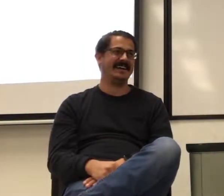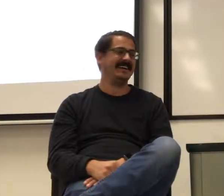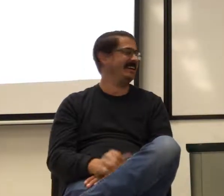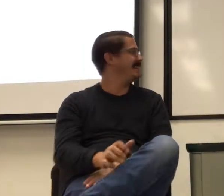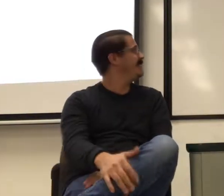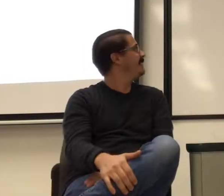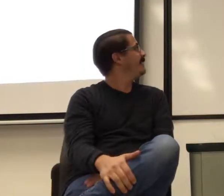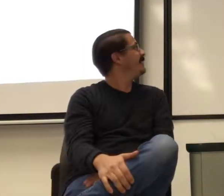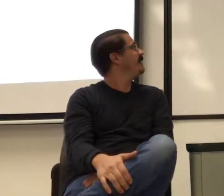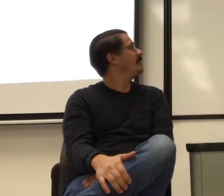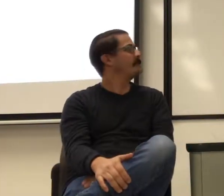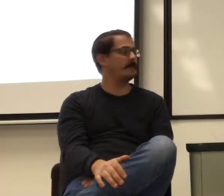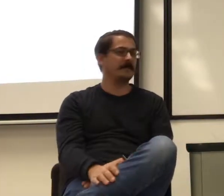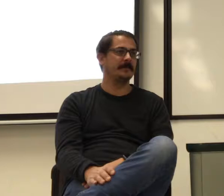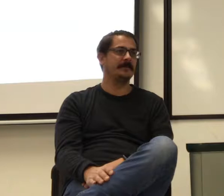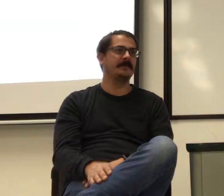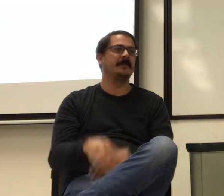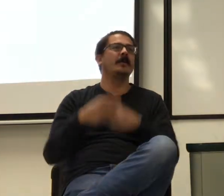It's the last